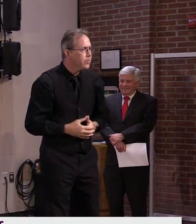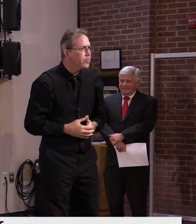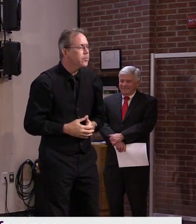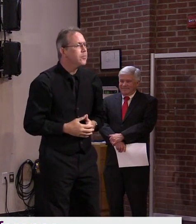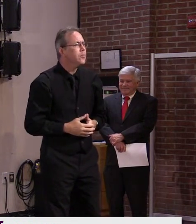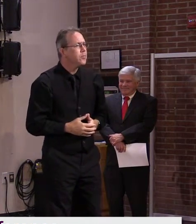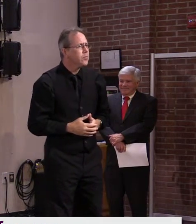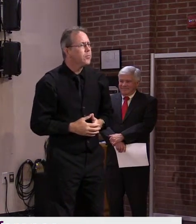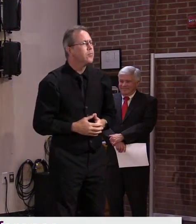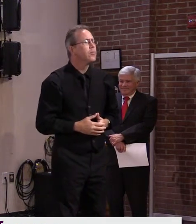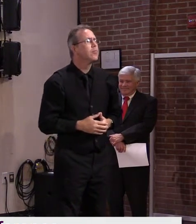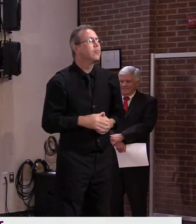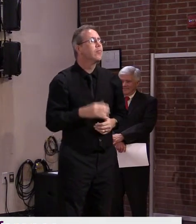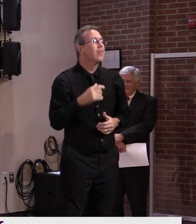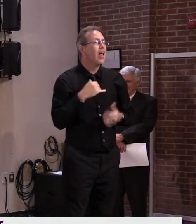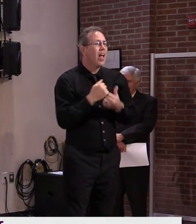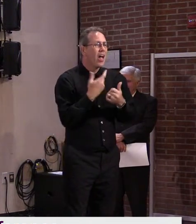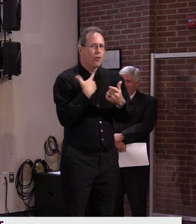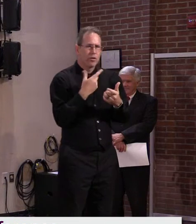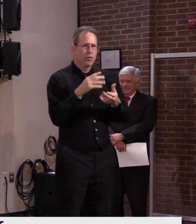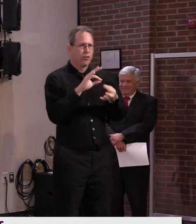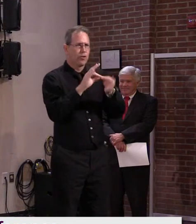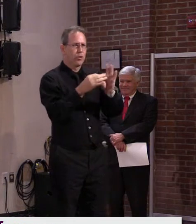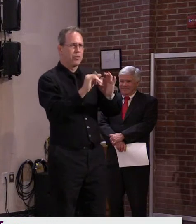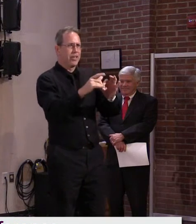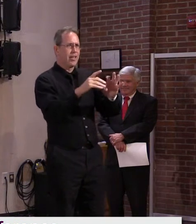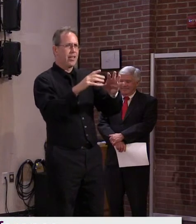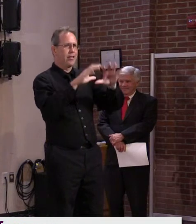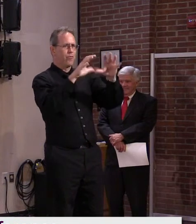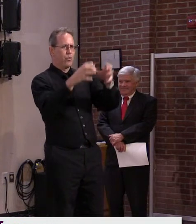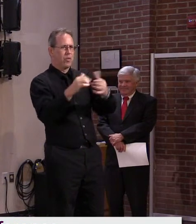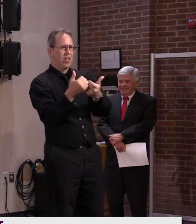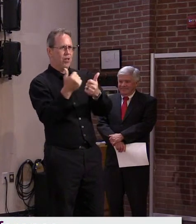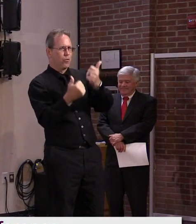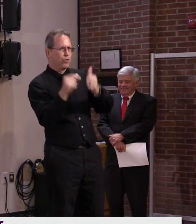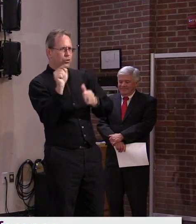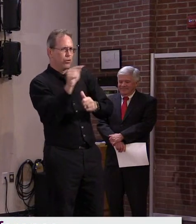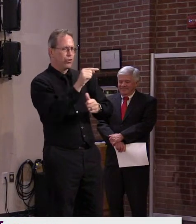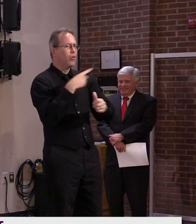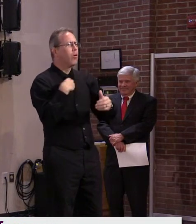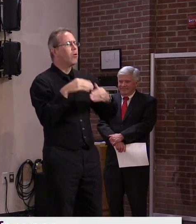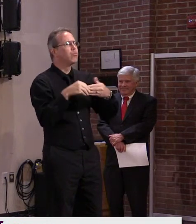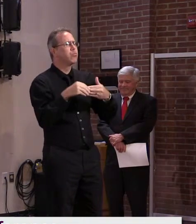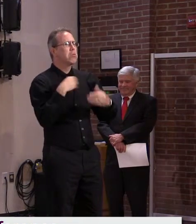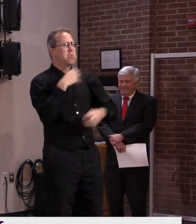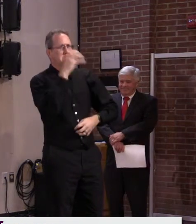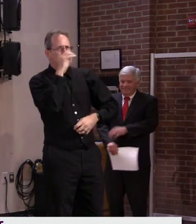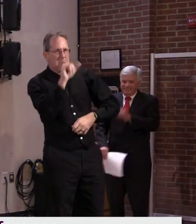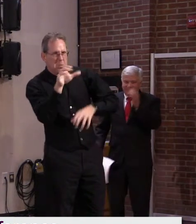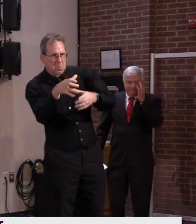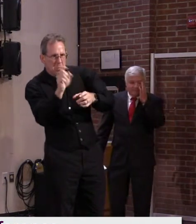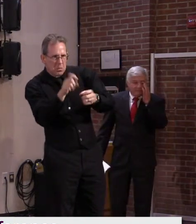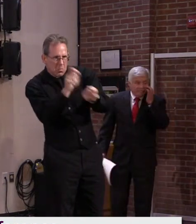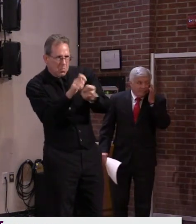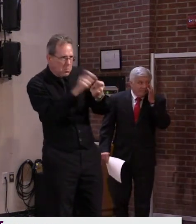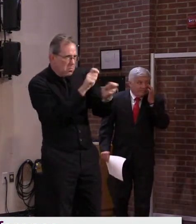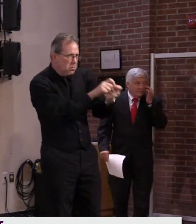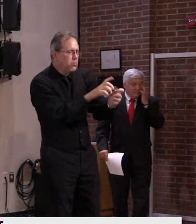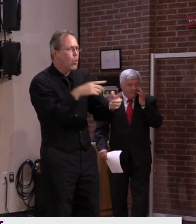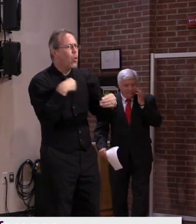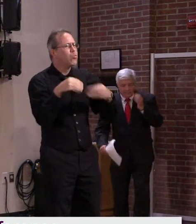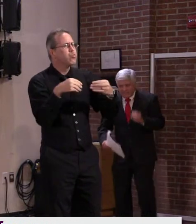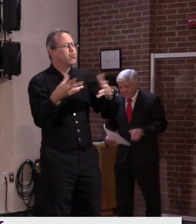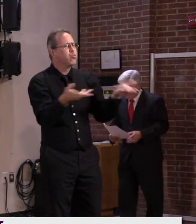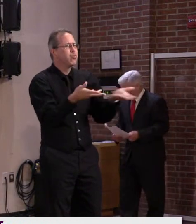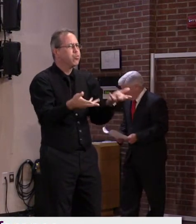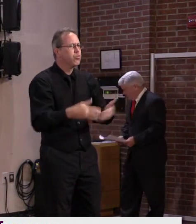this will be, again, quite broad. Okay. All right, thank you very much.